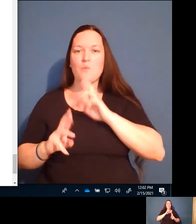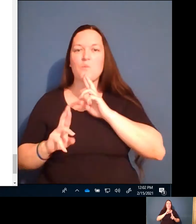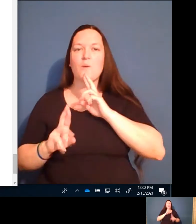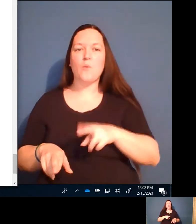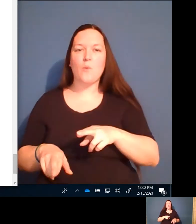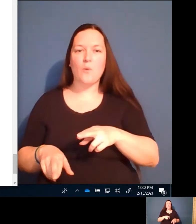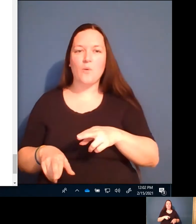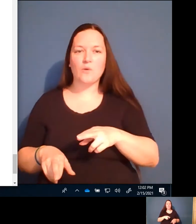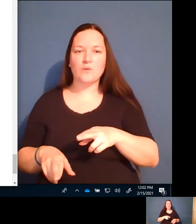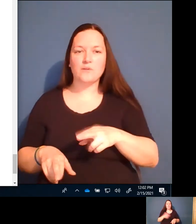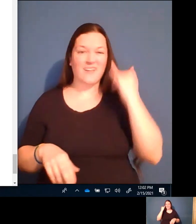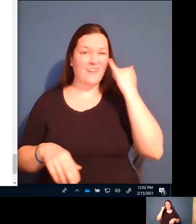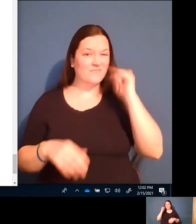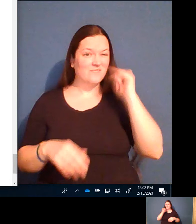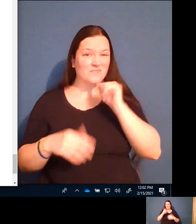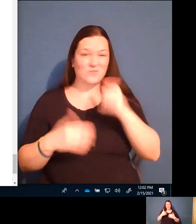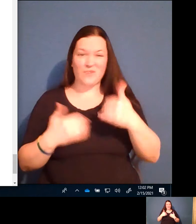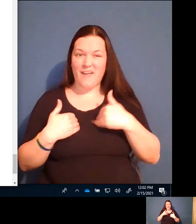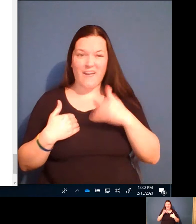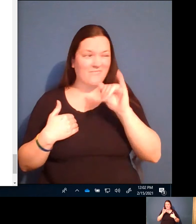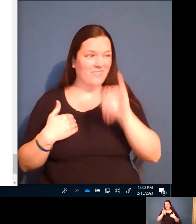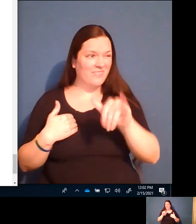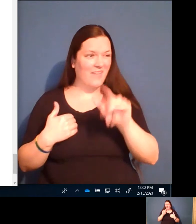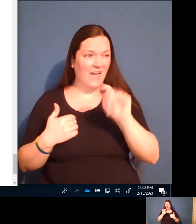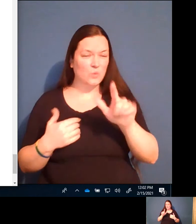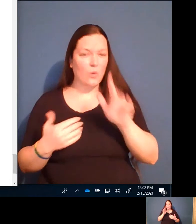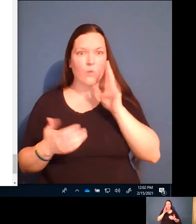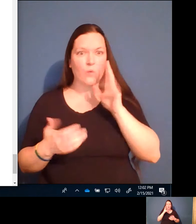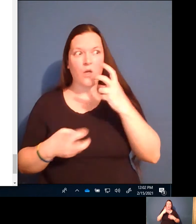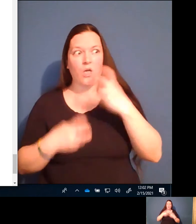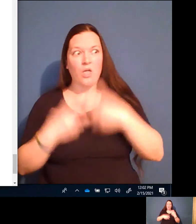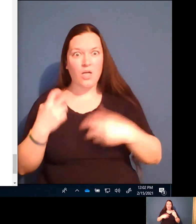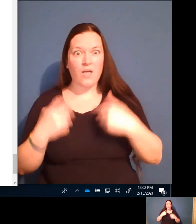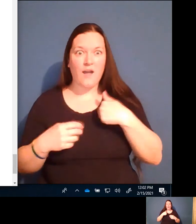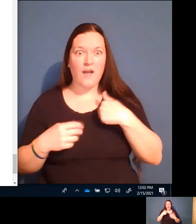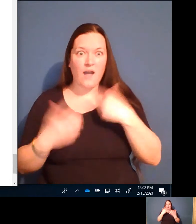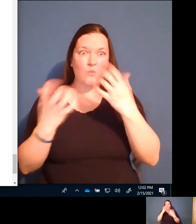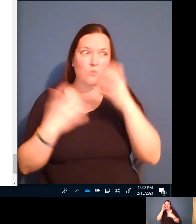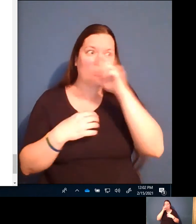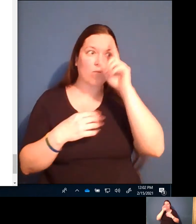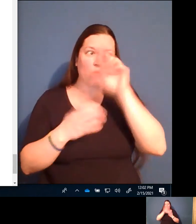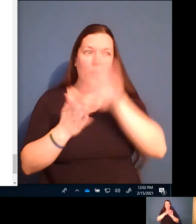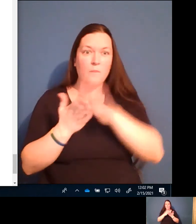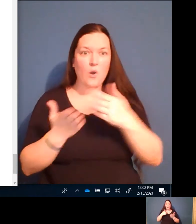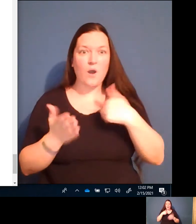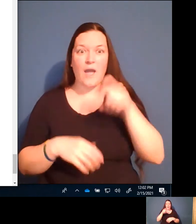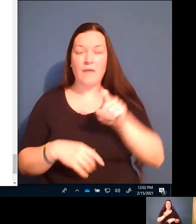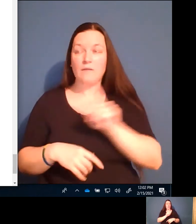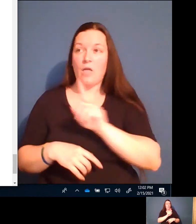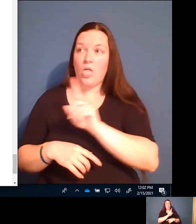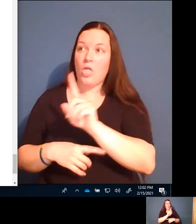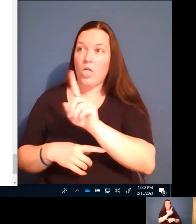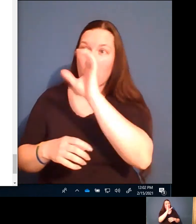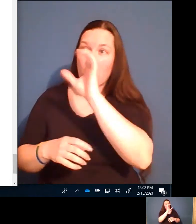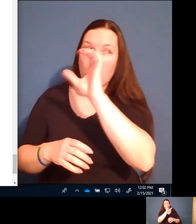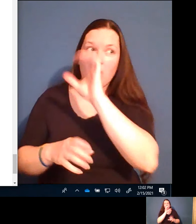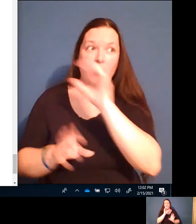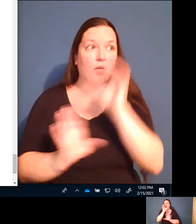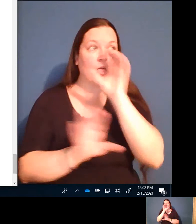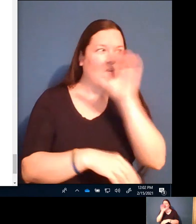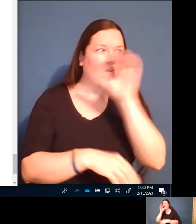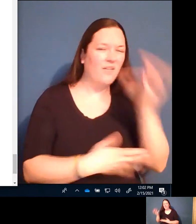these tools. What should be a simple task would become incredibly complicated and time-consuming. Understanding the 4 Access